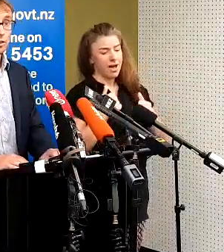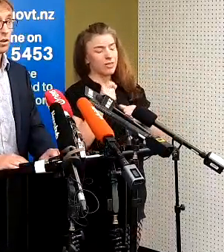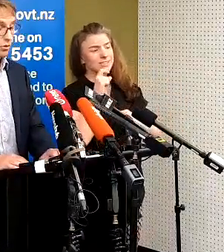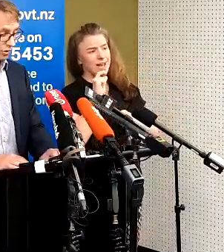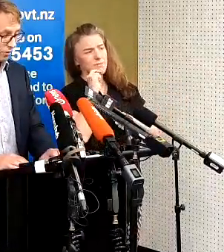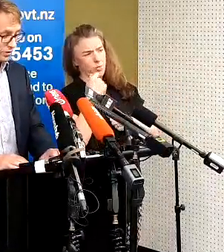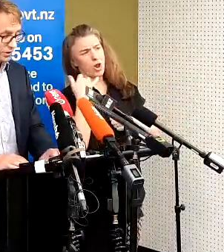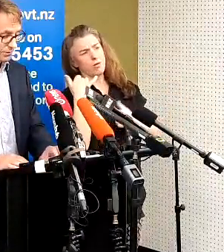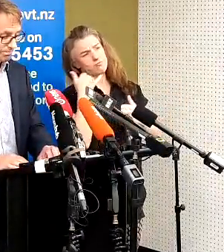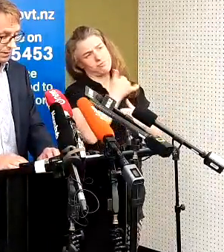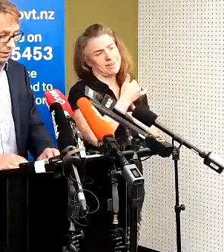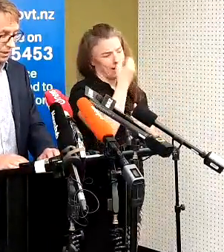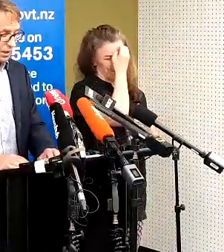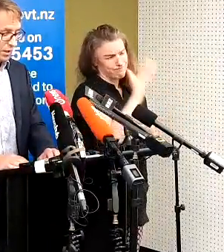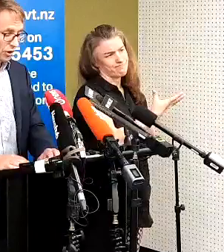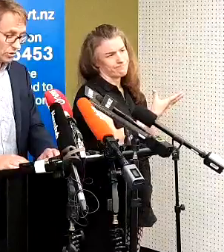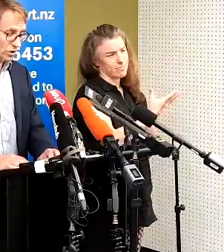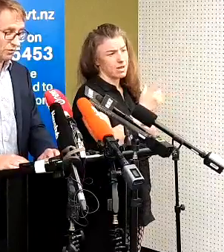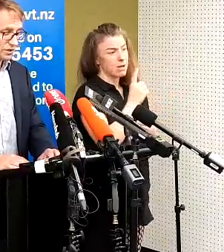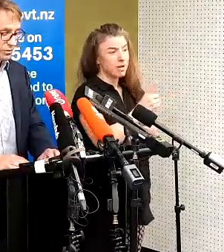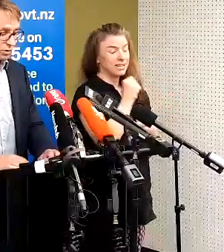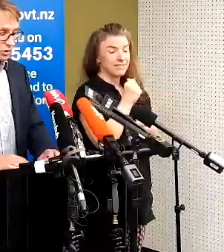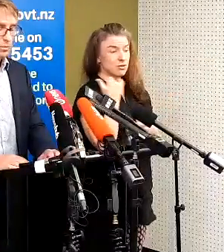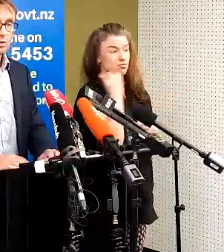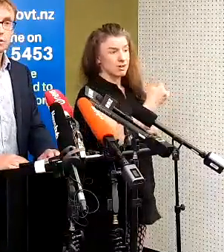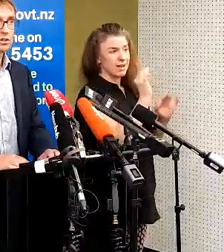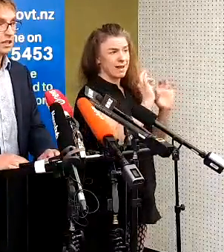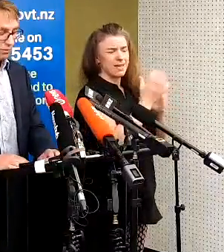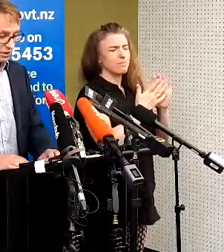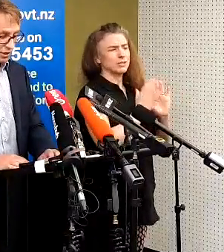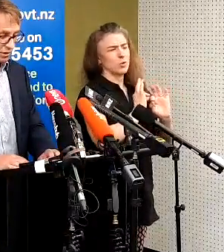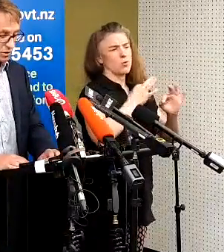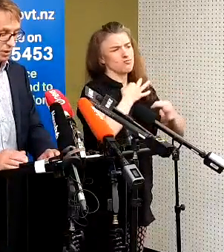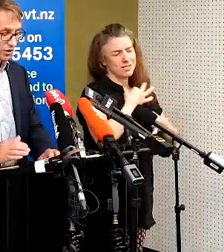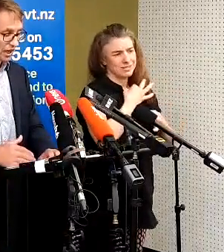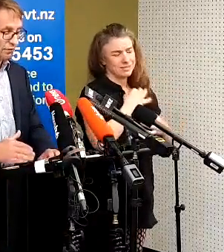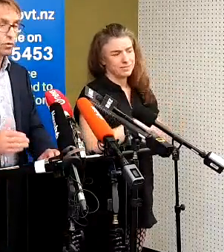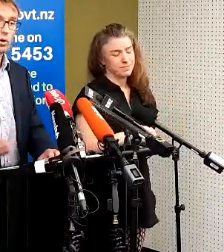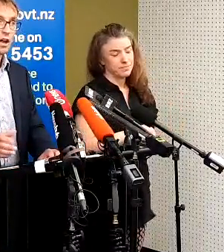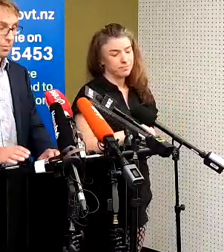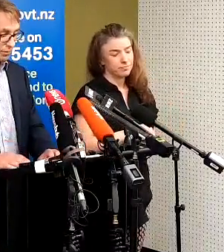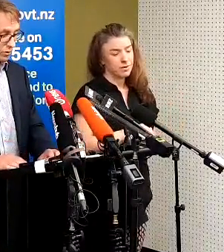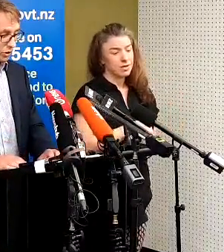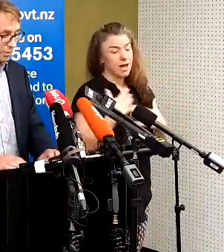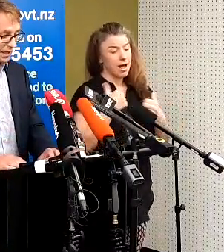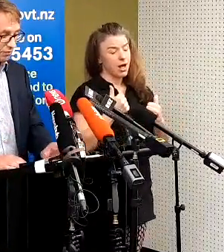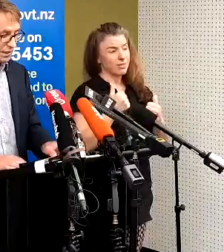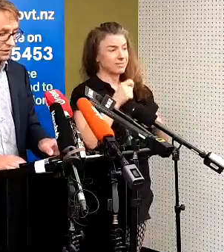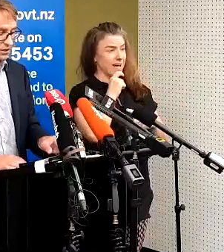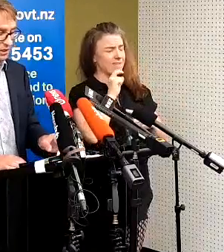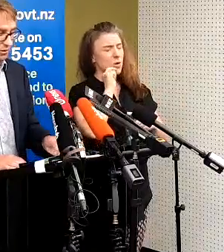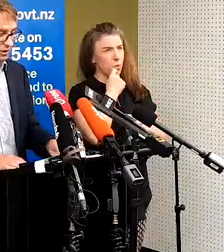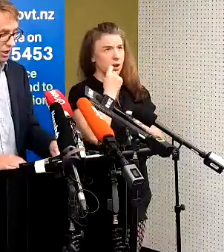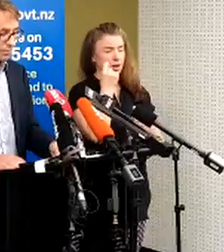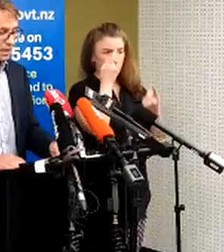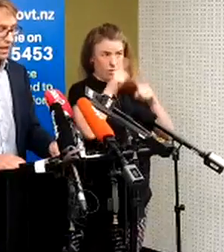by public health officers. Those officers will determine if there is any risk to both staff or other people who may have been